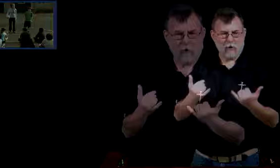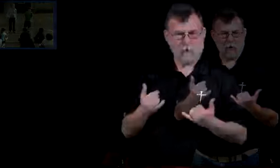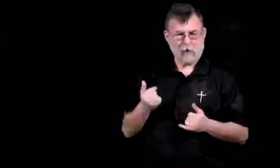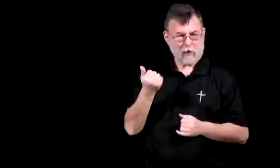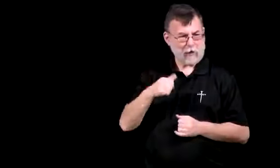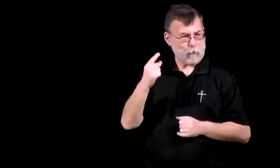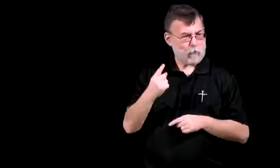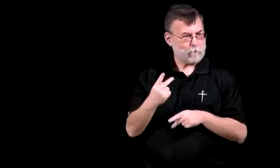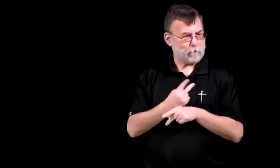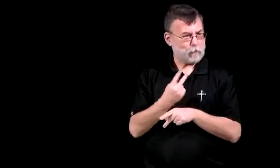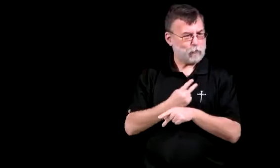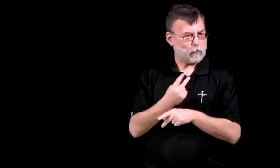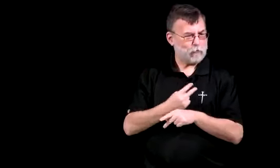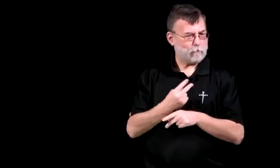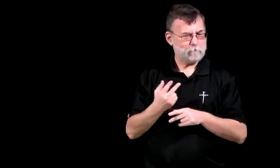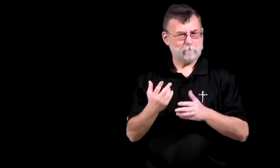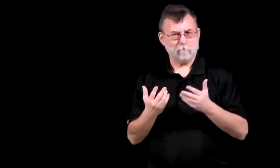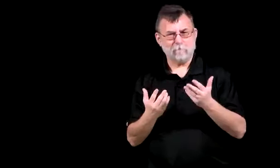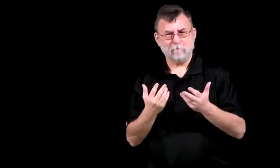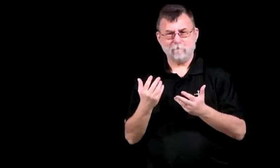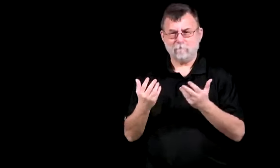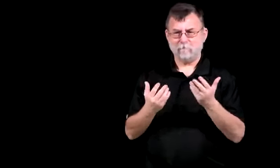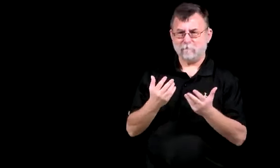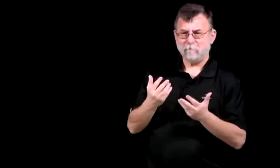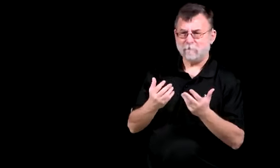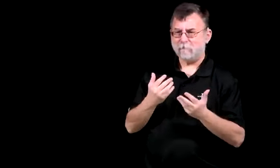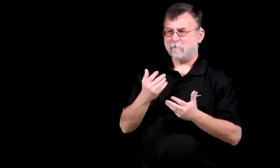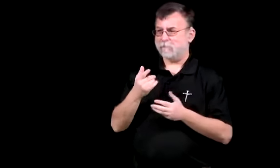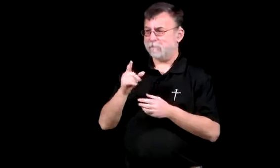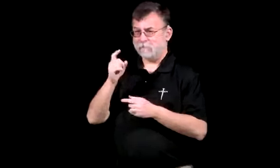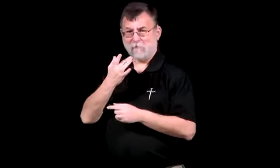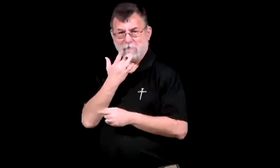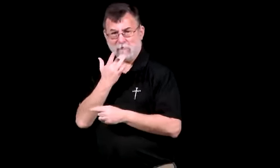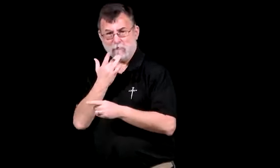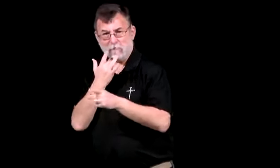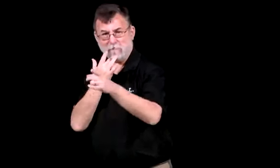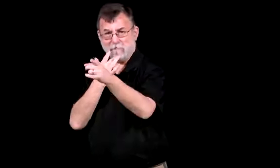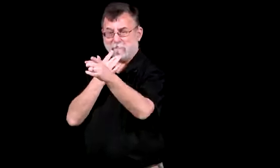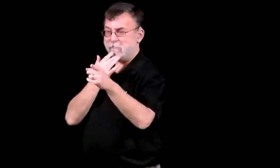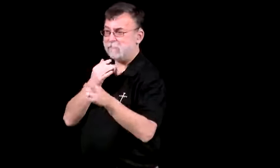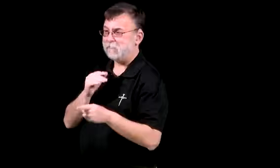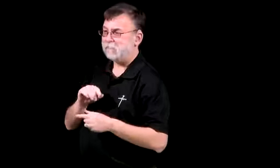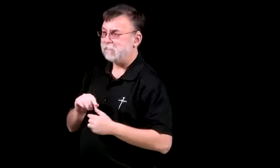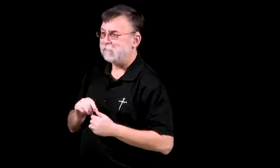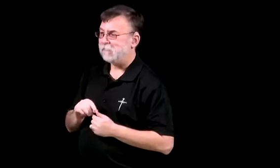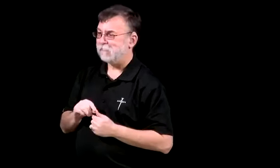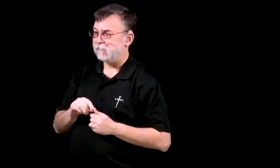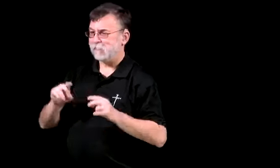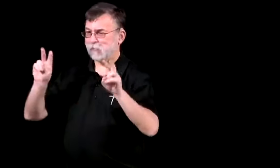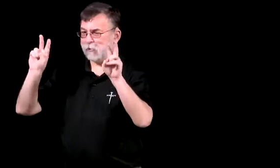for. So has anyone figured out what the theme of today's message is going to be? Someone said